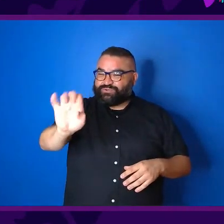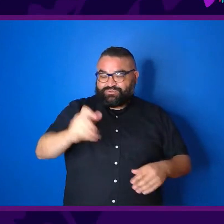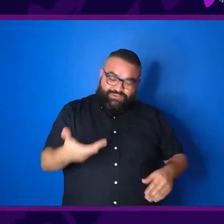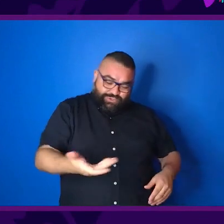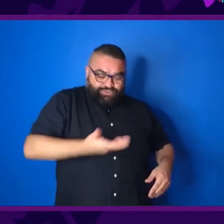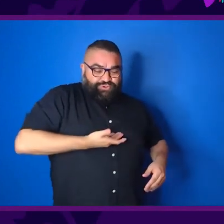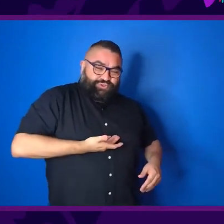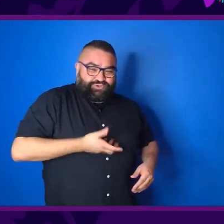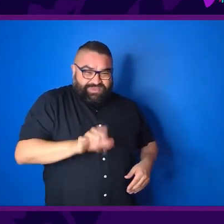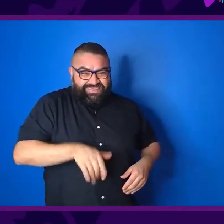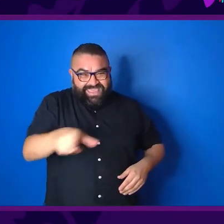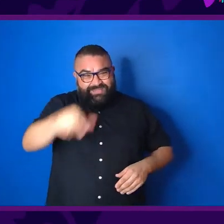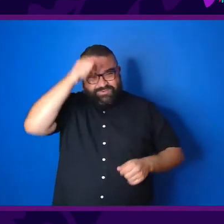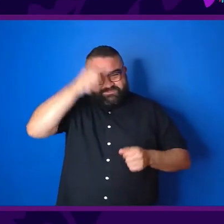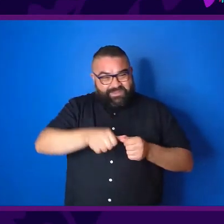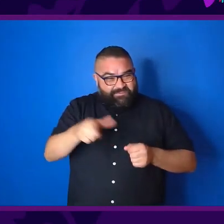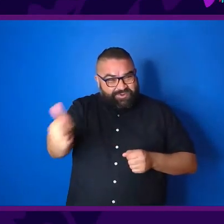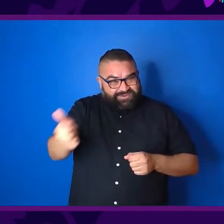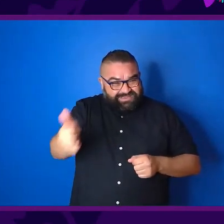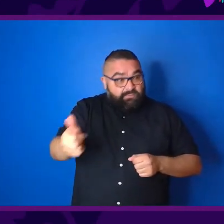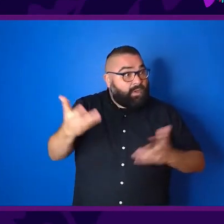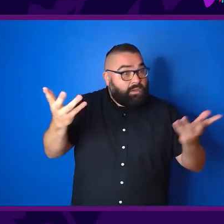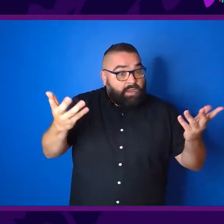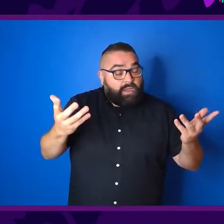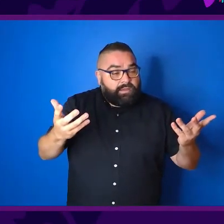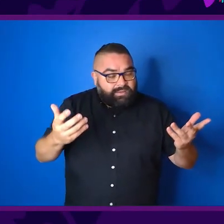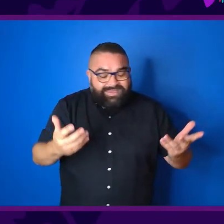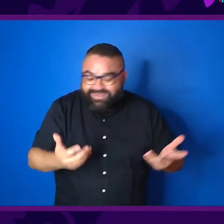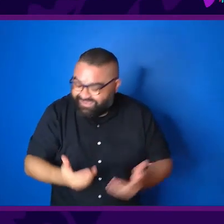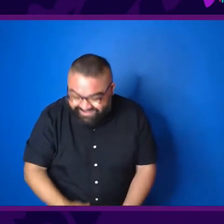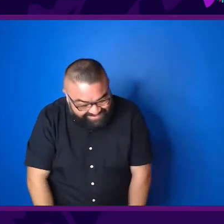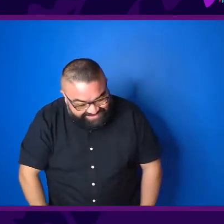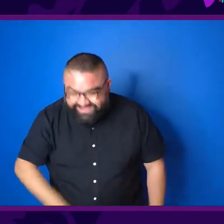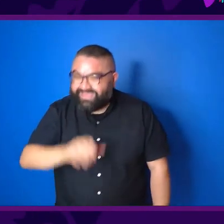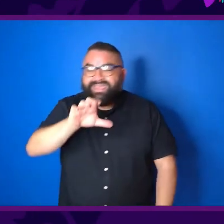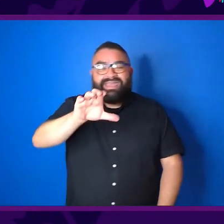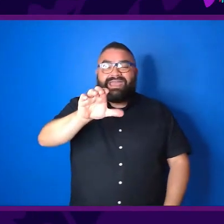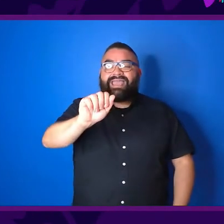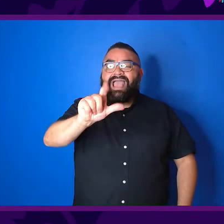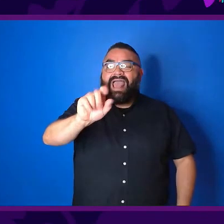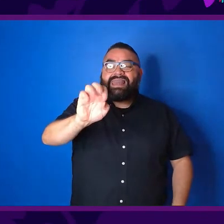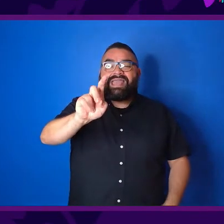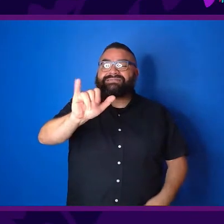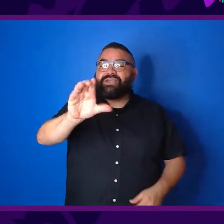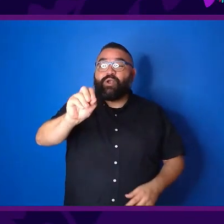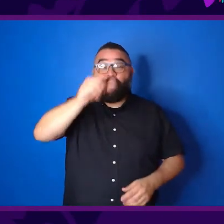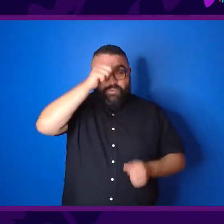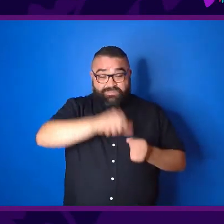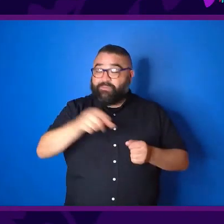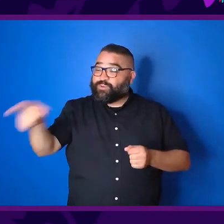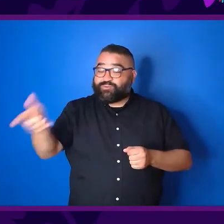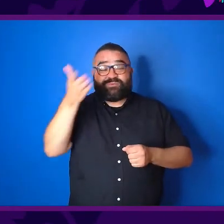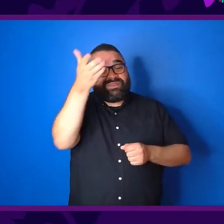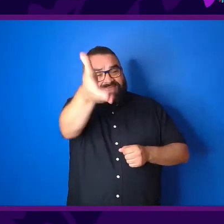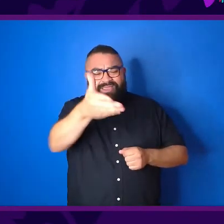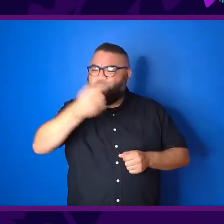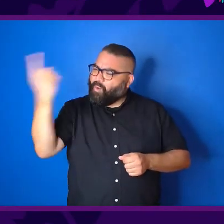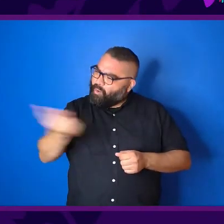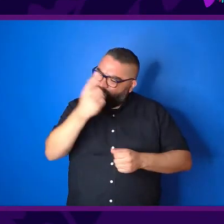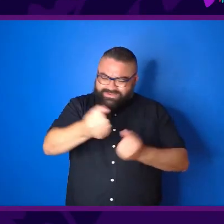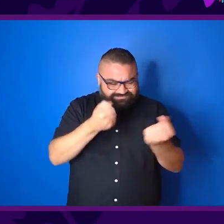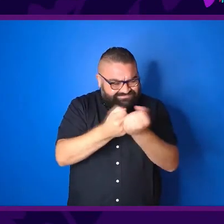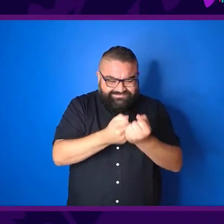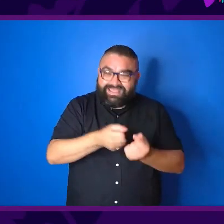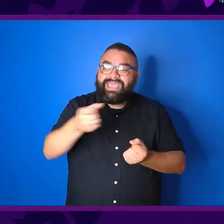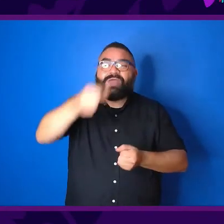there on Galexica, when you were out there, you have always been there, stand up and deliver, but be the model